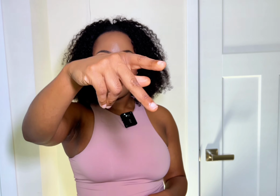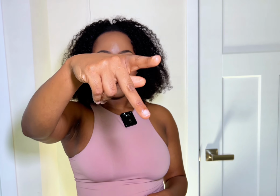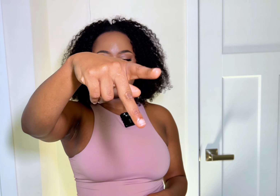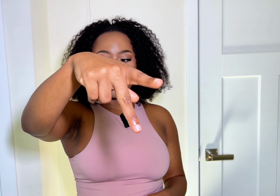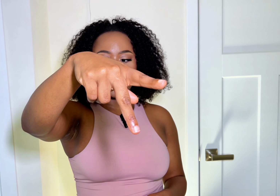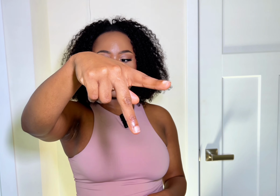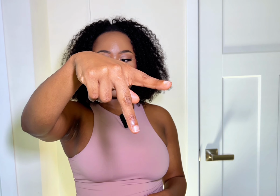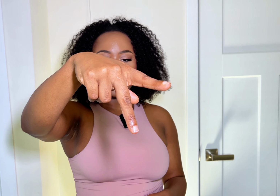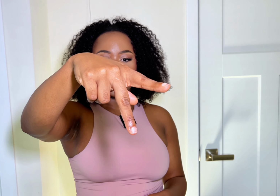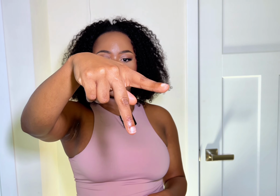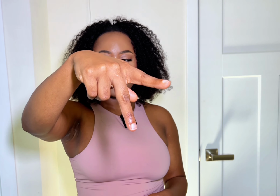P,